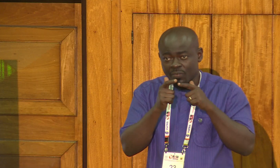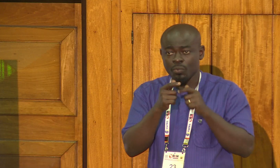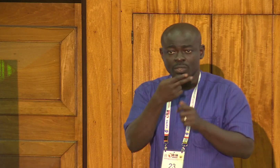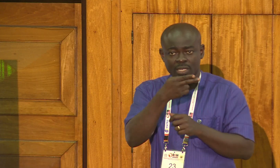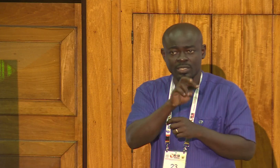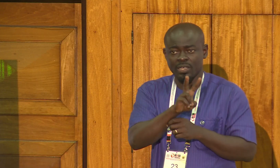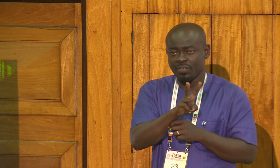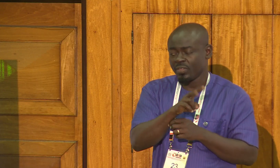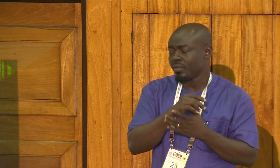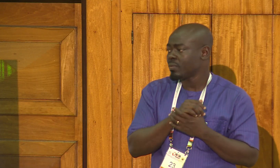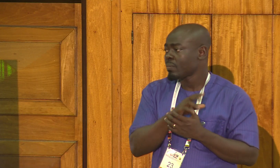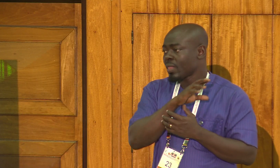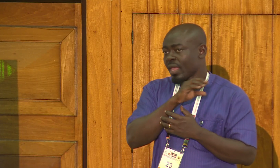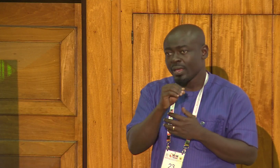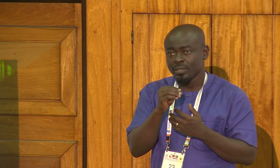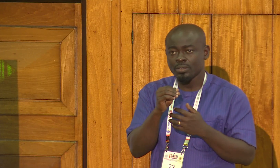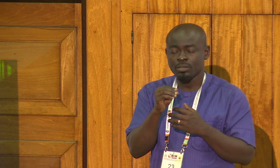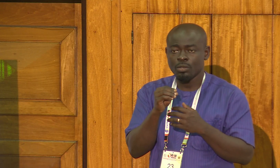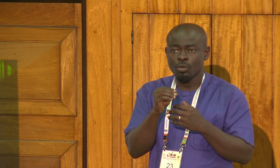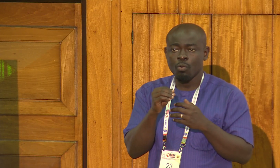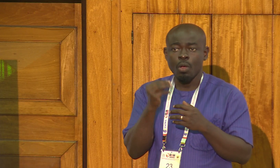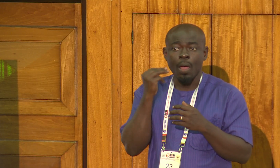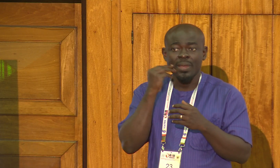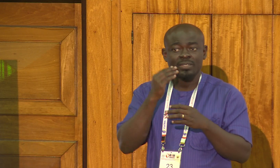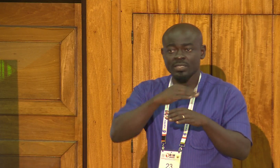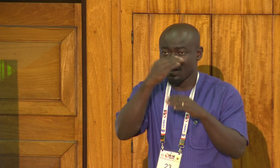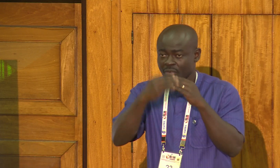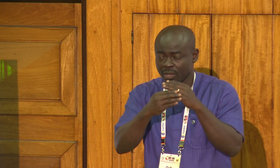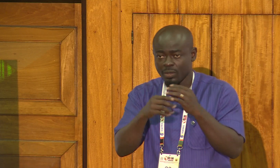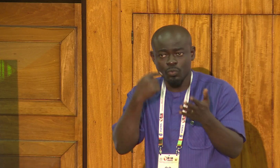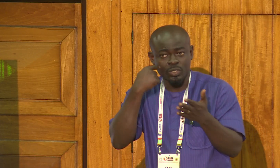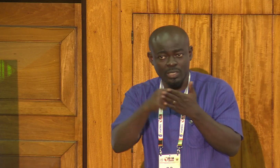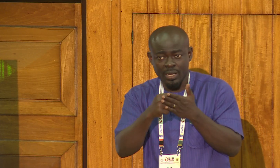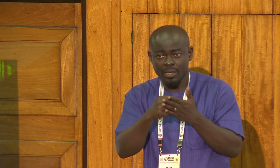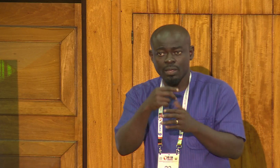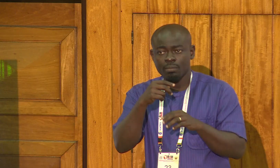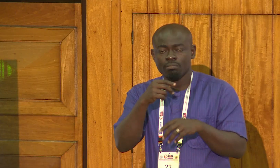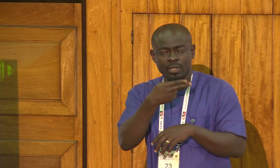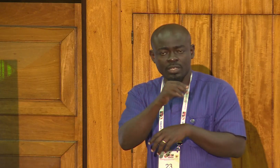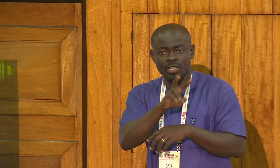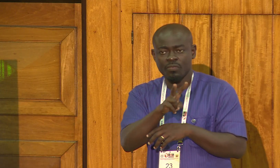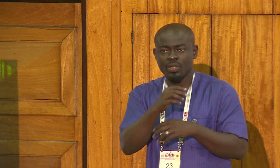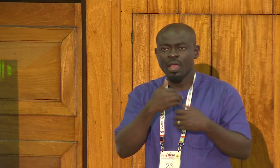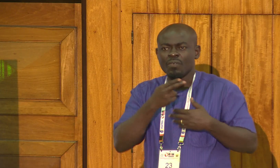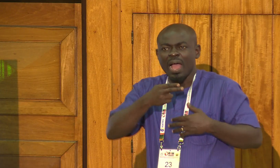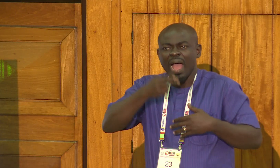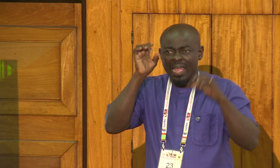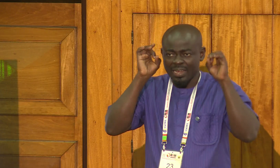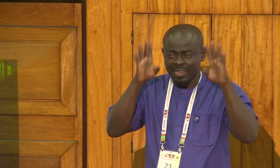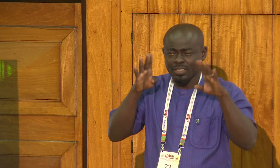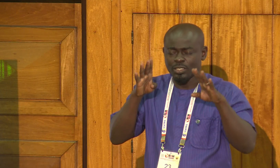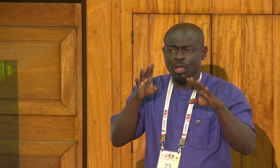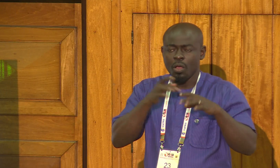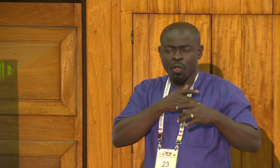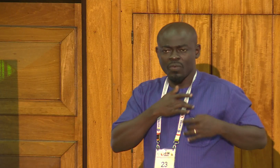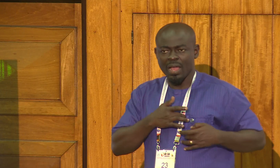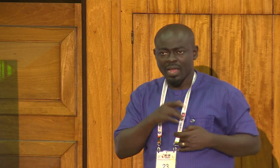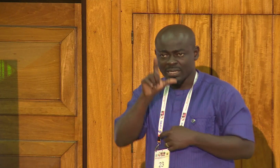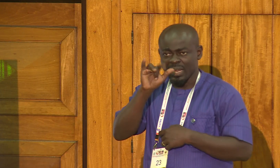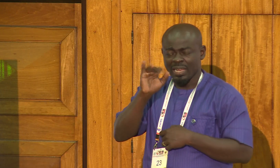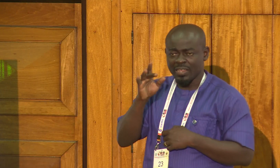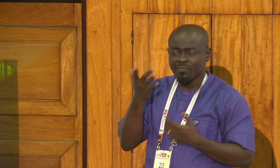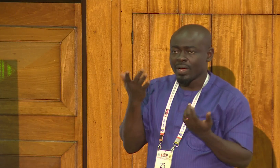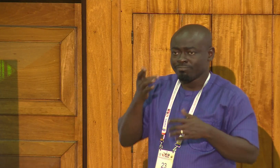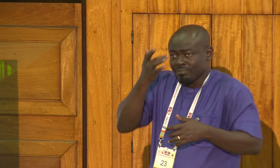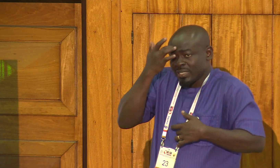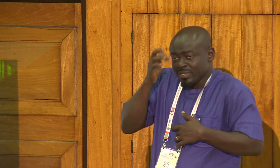in menopause. So if you look at the 2 things, HIV, you've got a high risk of cardiovascular disease, liver disease,